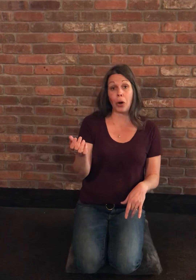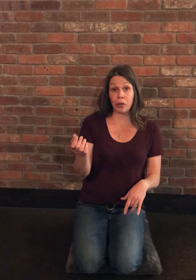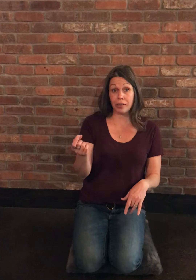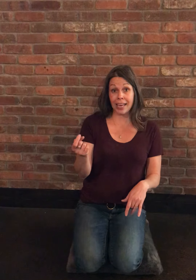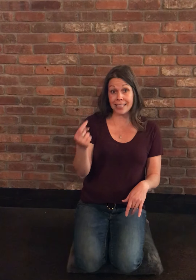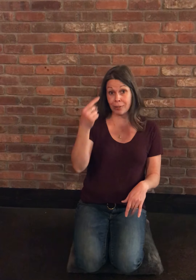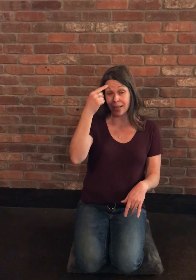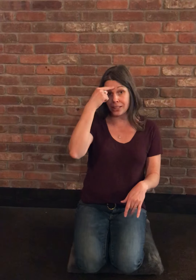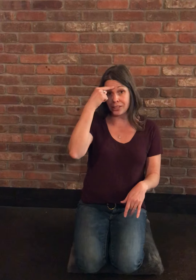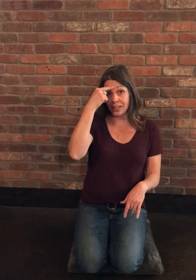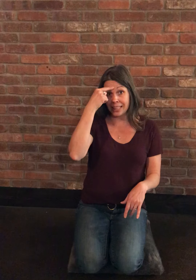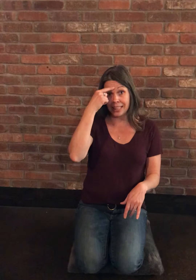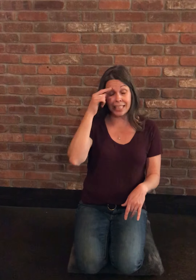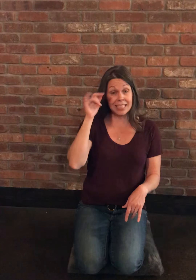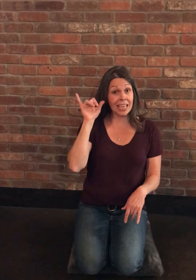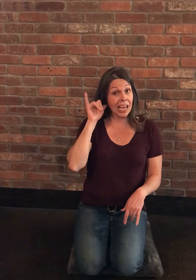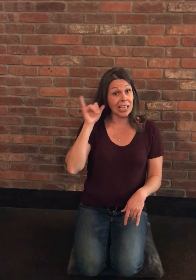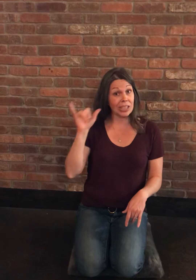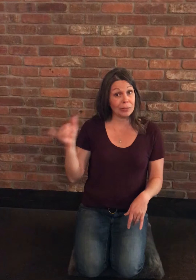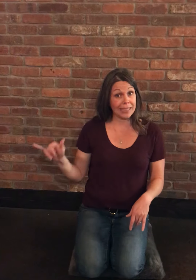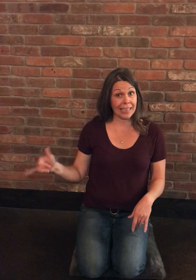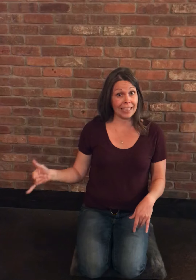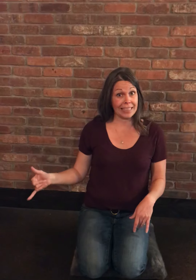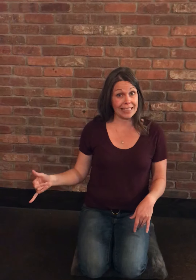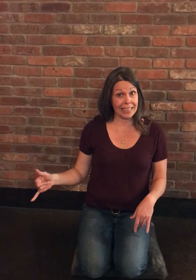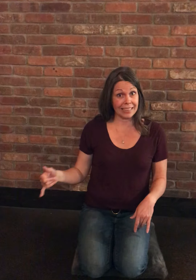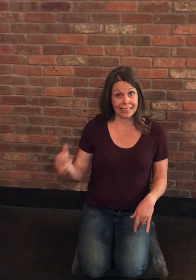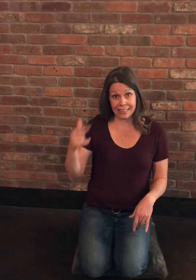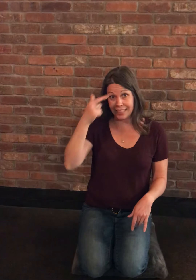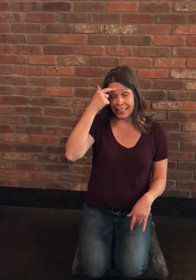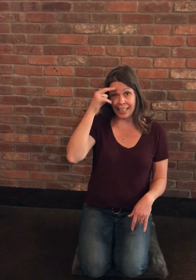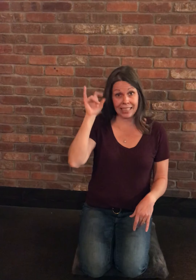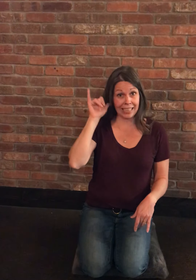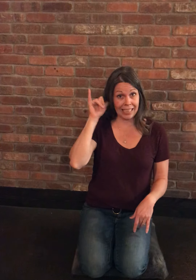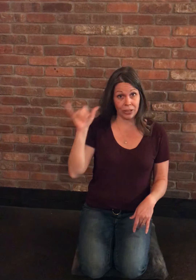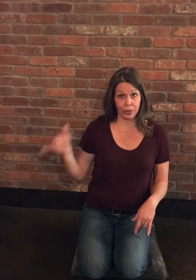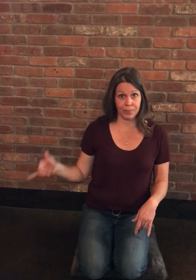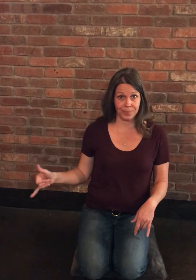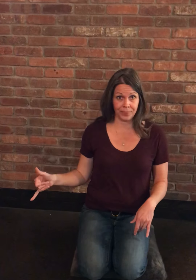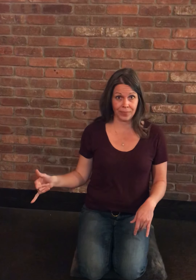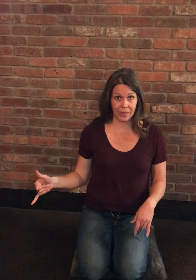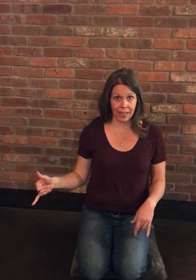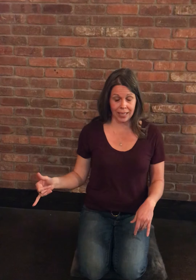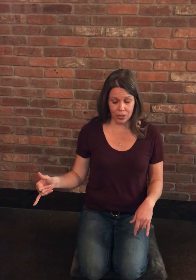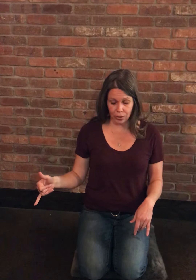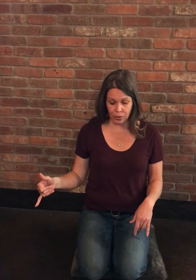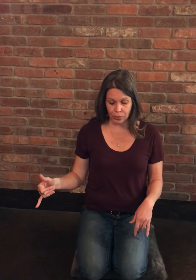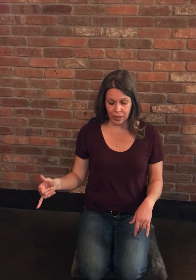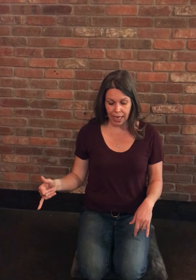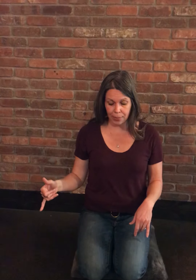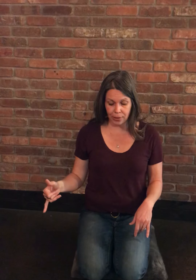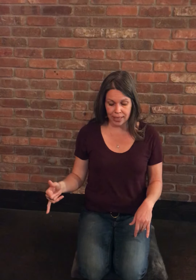you guessed it, we're going to do India's Gupta dynasty. India in gold. Okay, so recap week